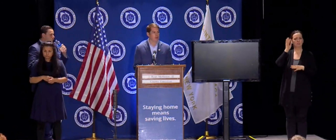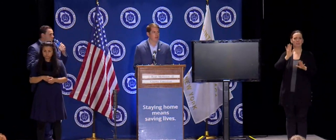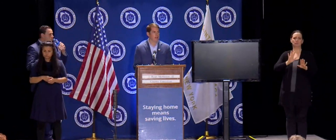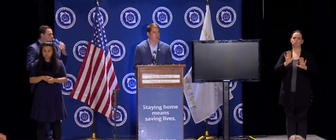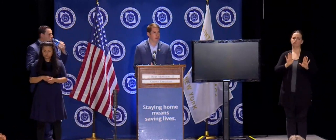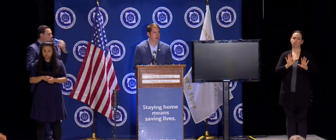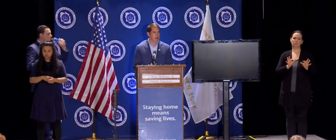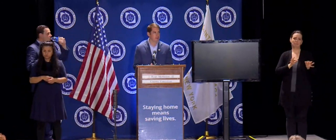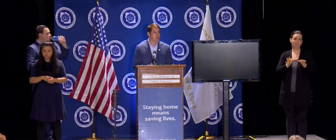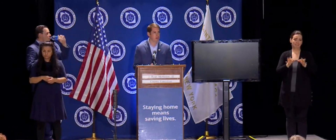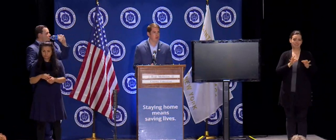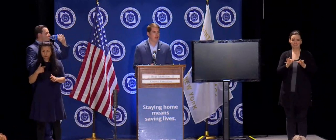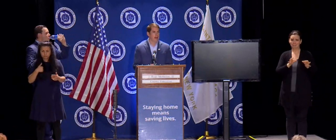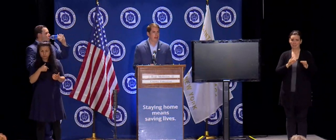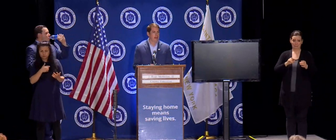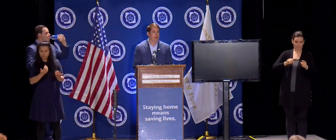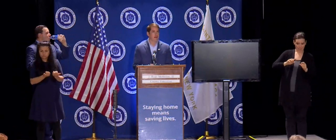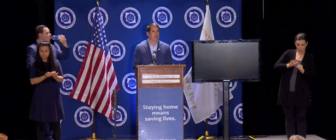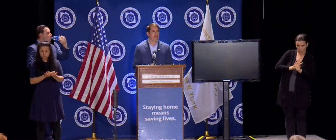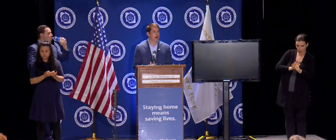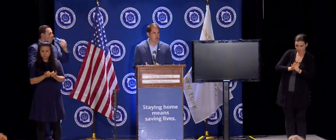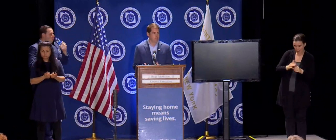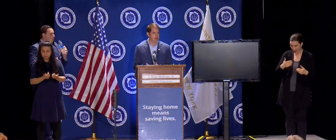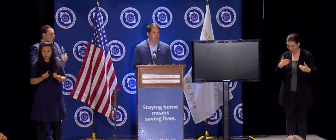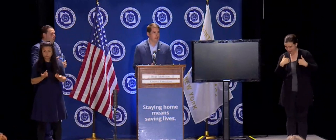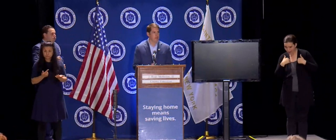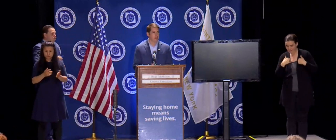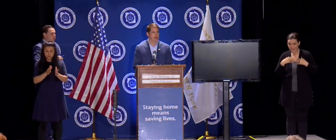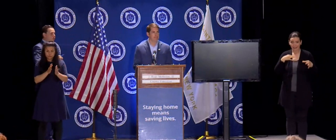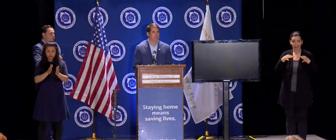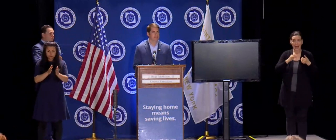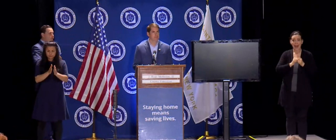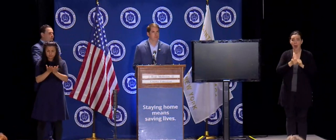what we're dealing with here. And so it inevitably,